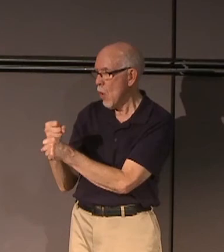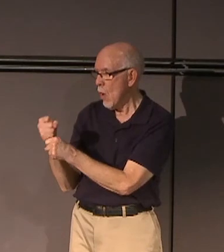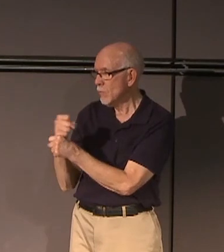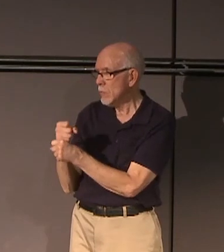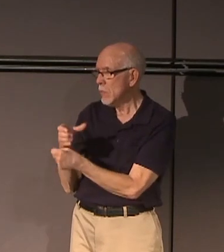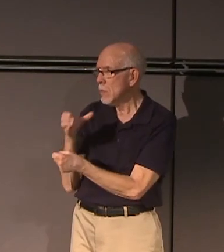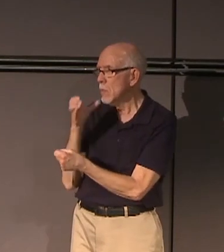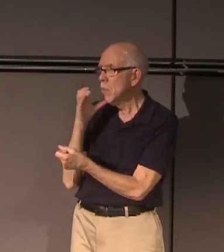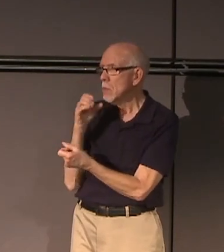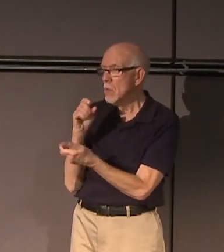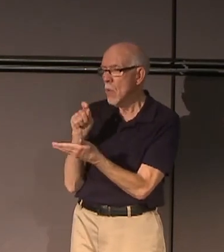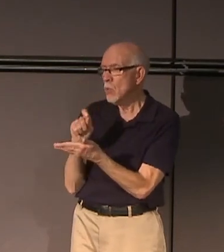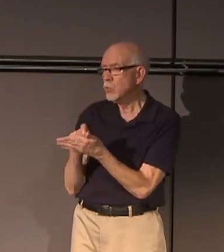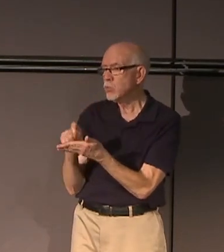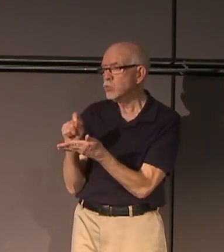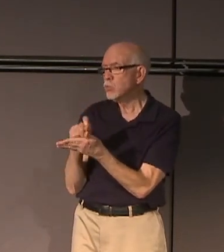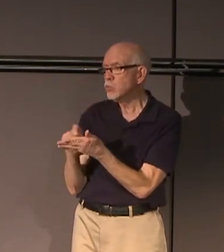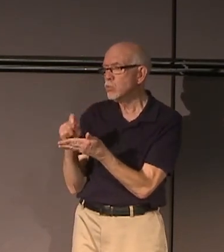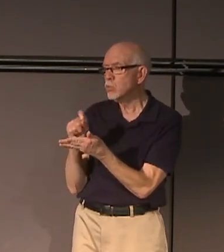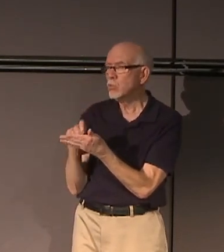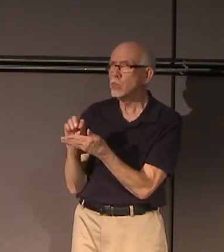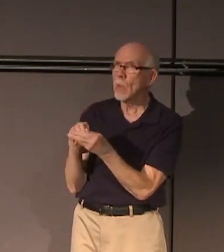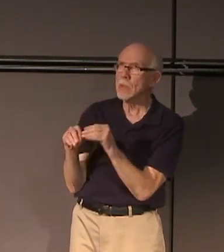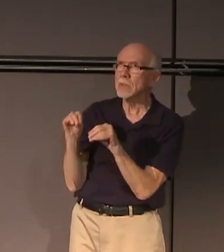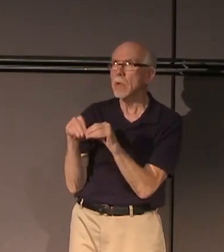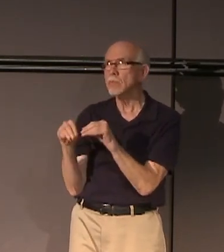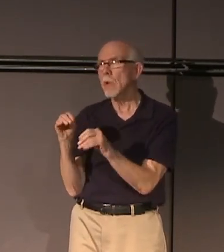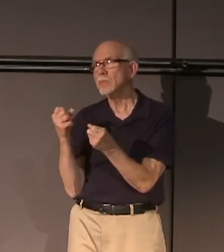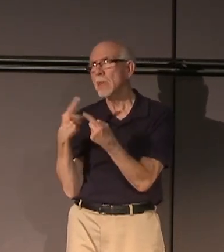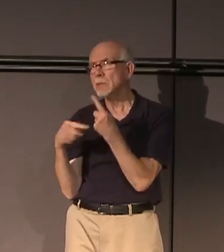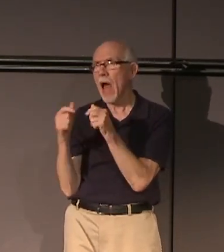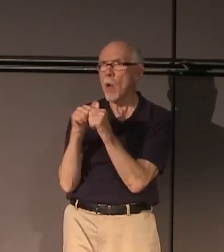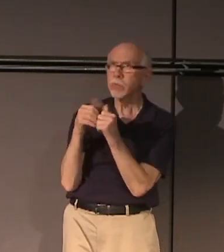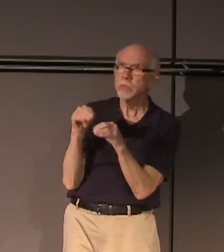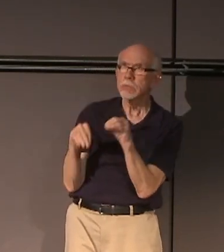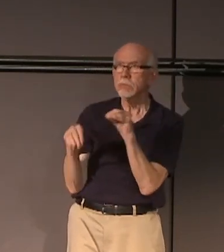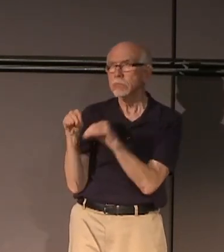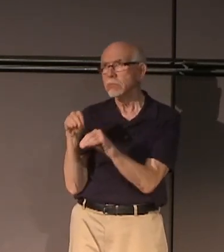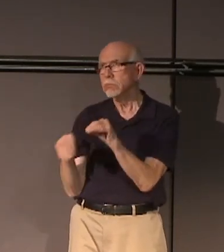So many were killed on that day, including one of them who was a teacher.